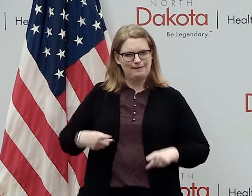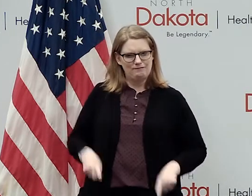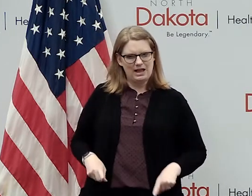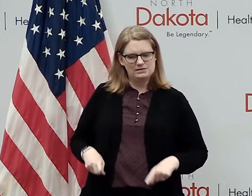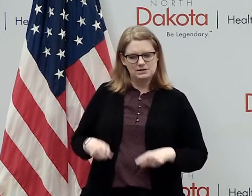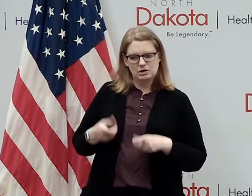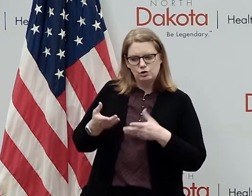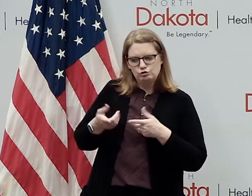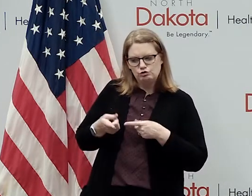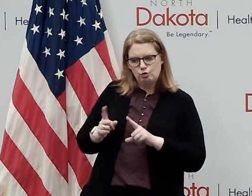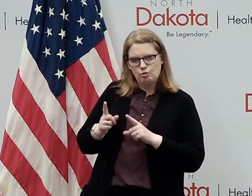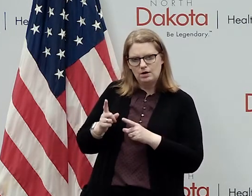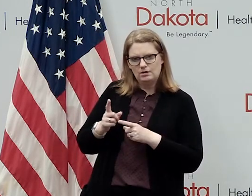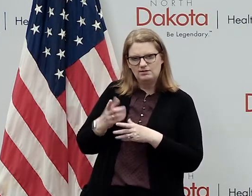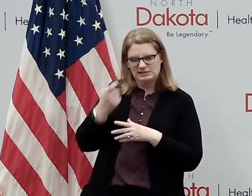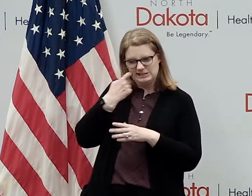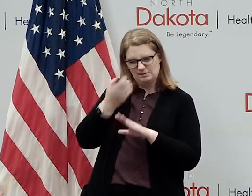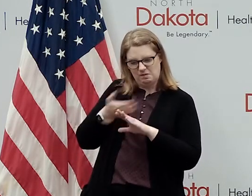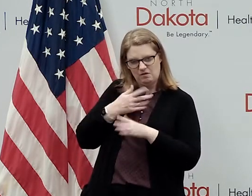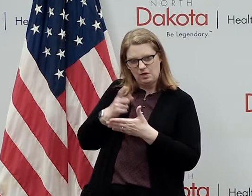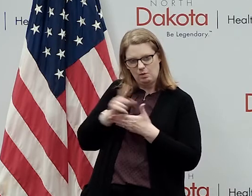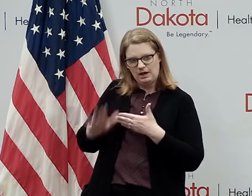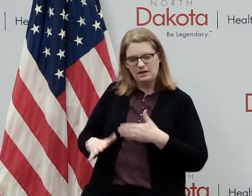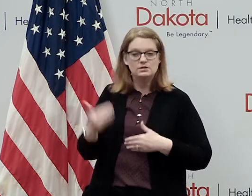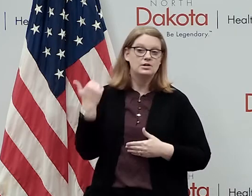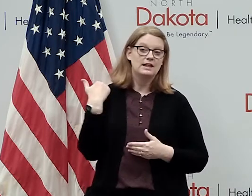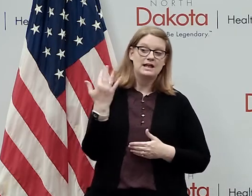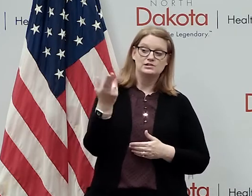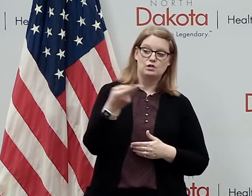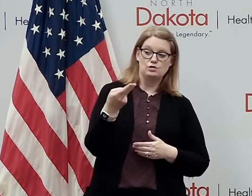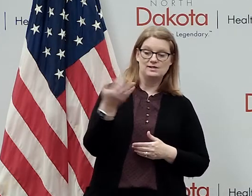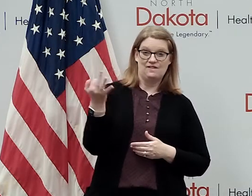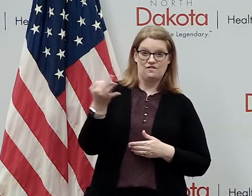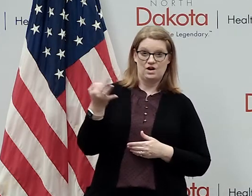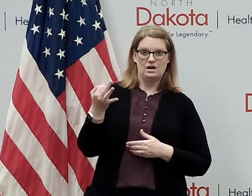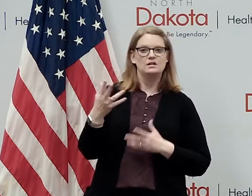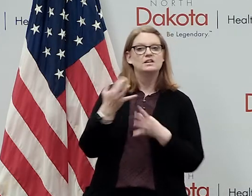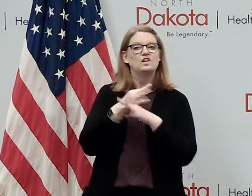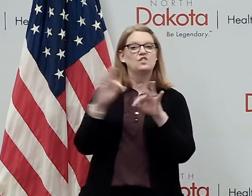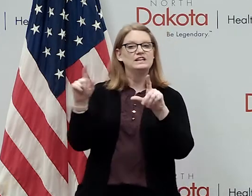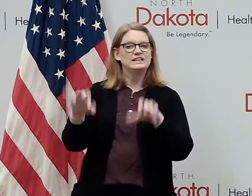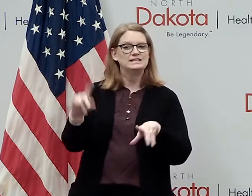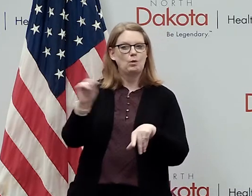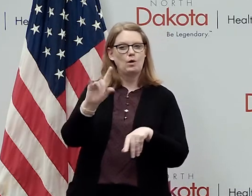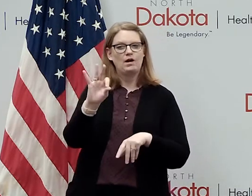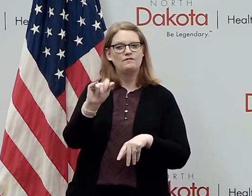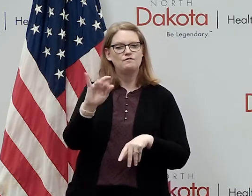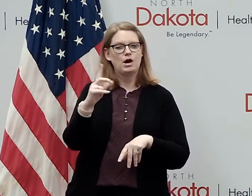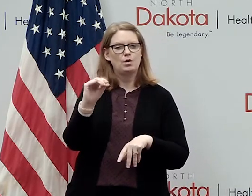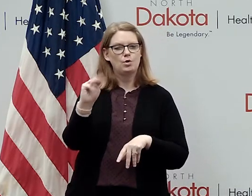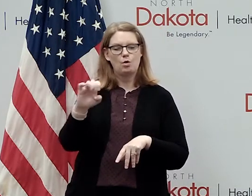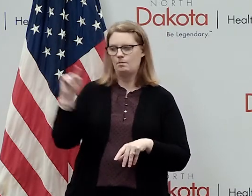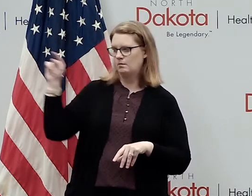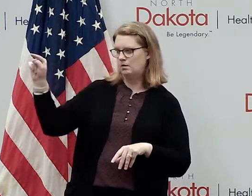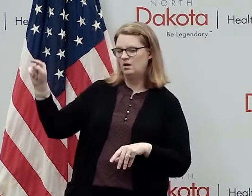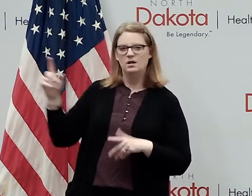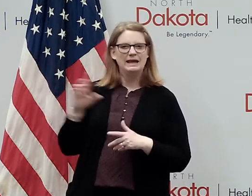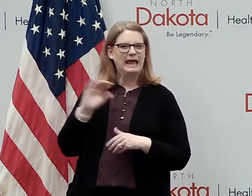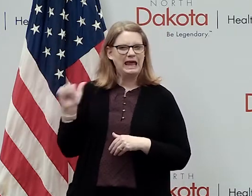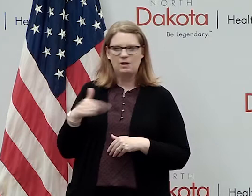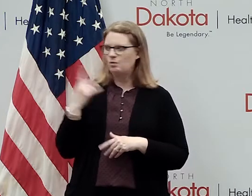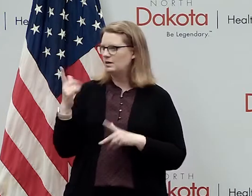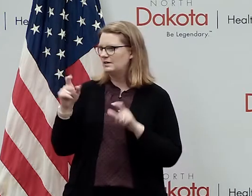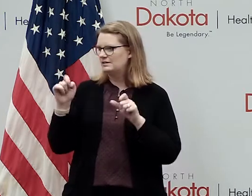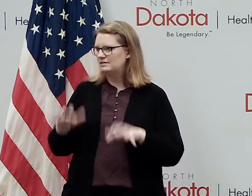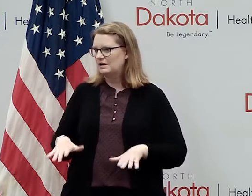utilize that weekend lab capacity. Last Thursday and Friday, we held free testing at the Fargo Dome for the general public. Anyone could get tested.